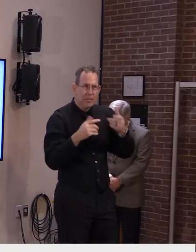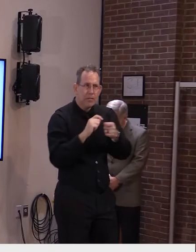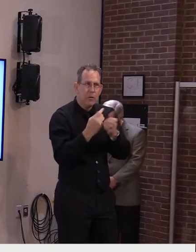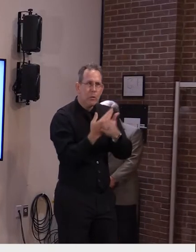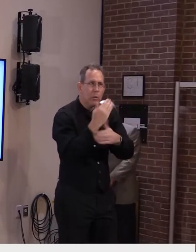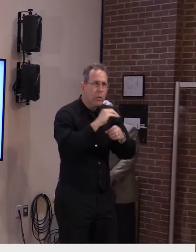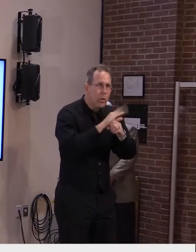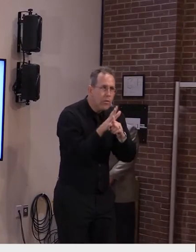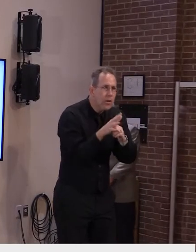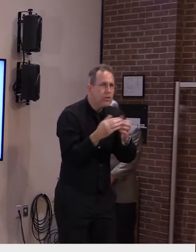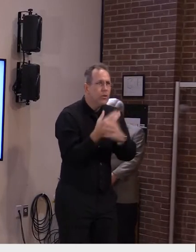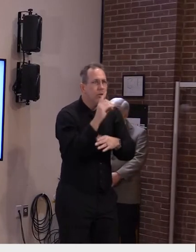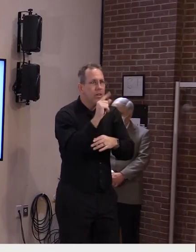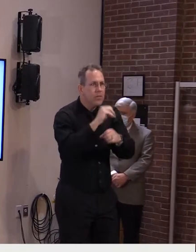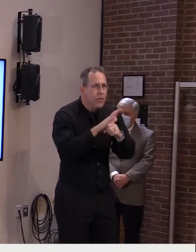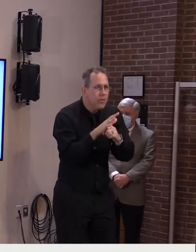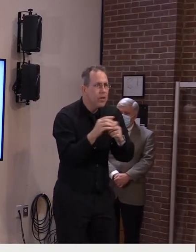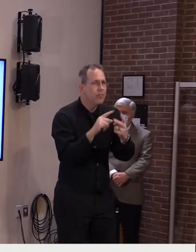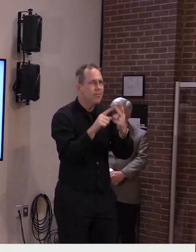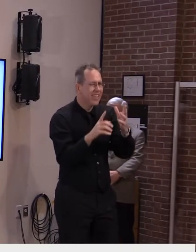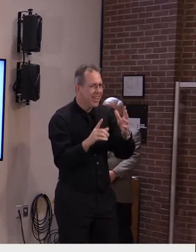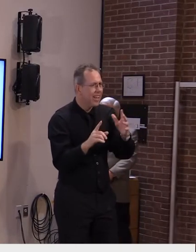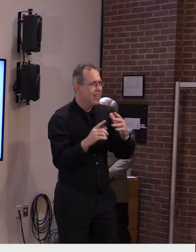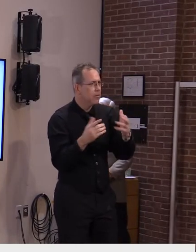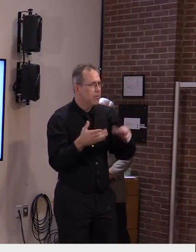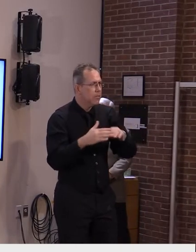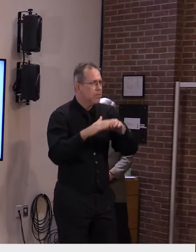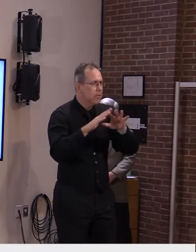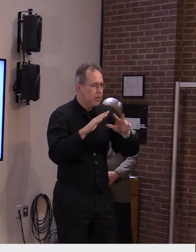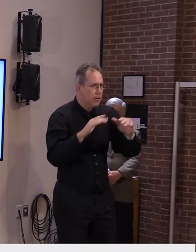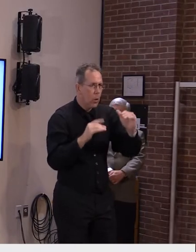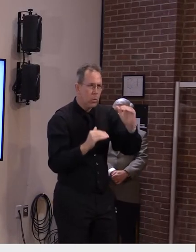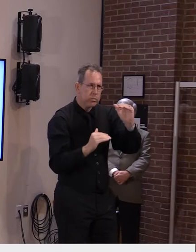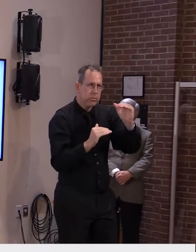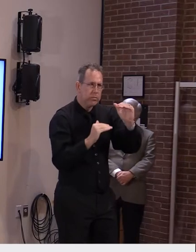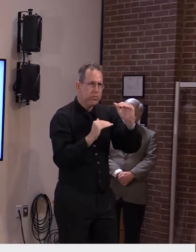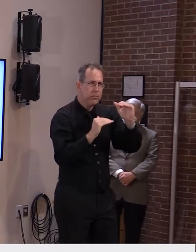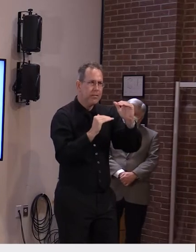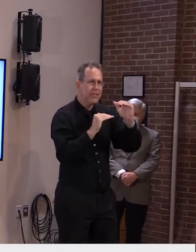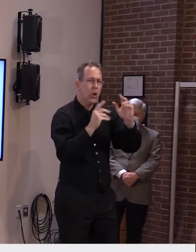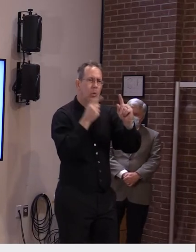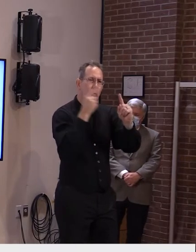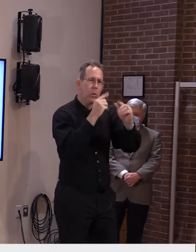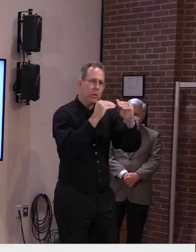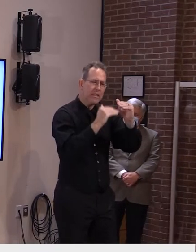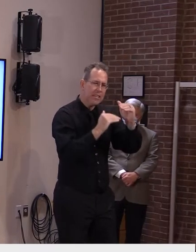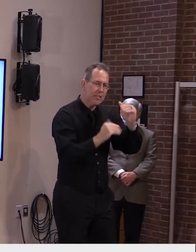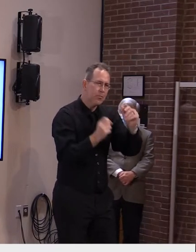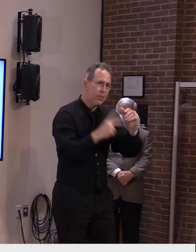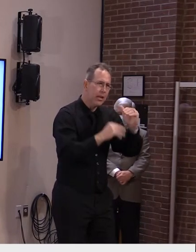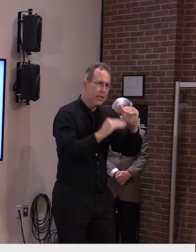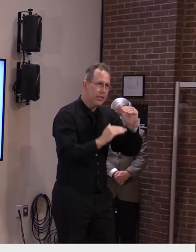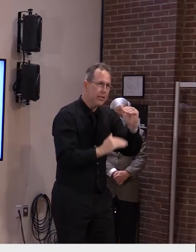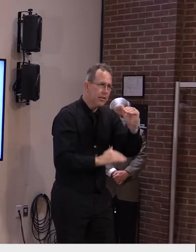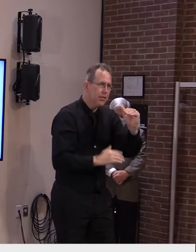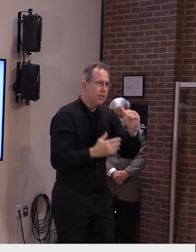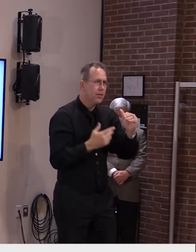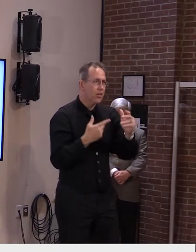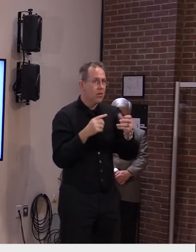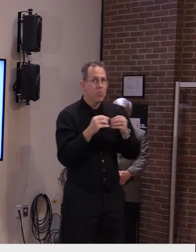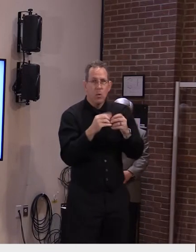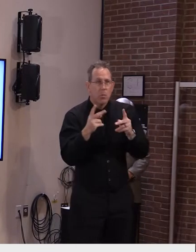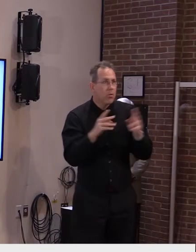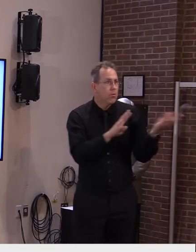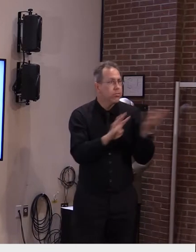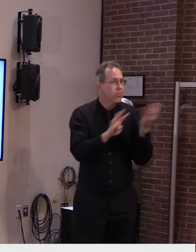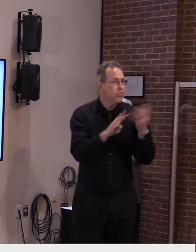I'm hoping that that will come down because there'll be more people taking advantage of testing than did during the